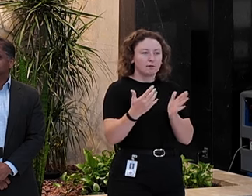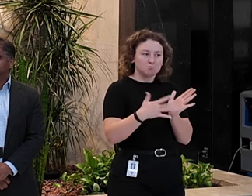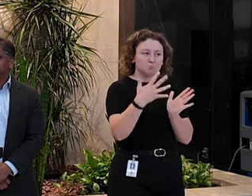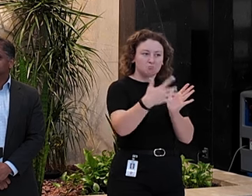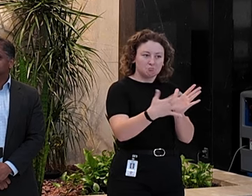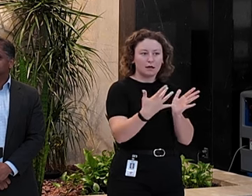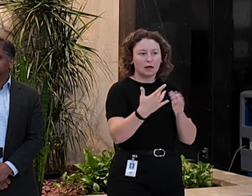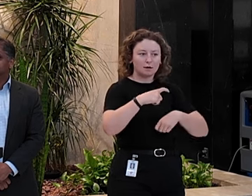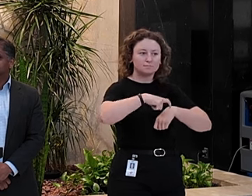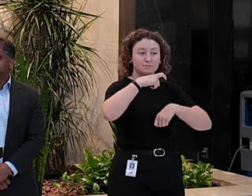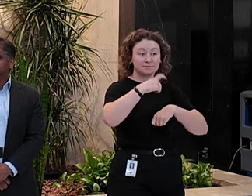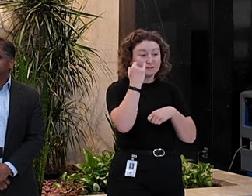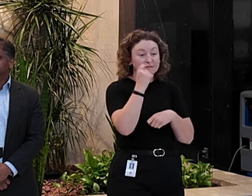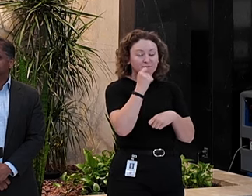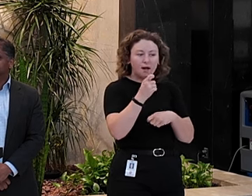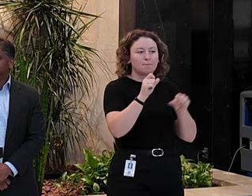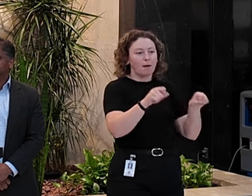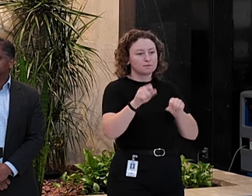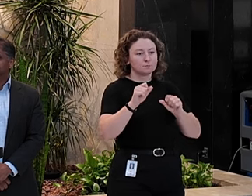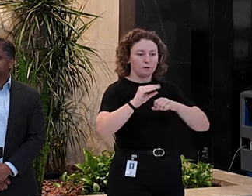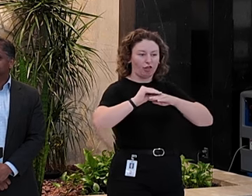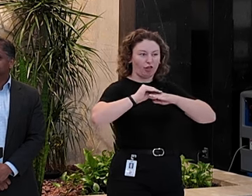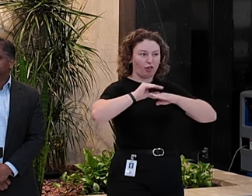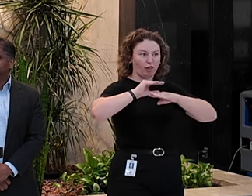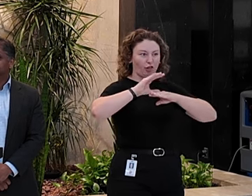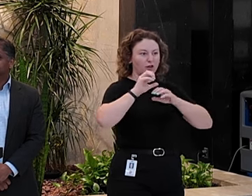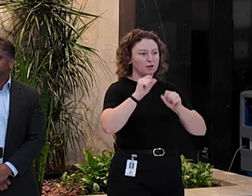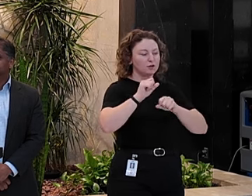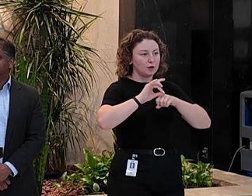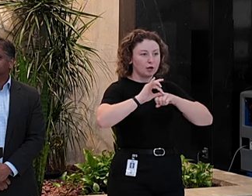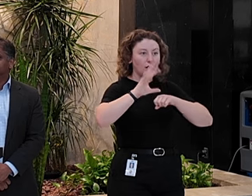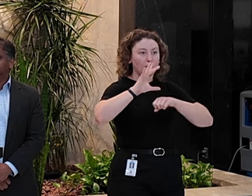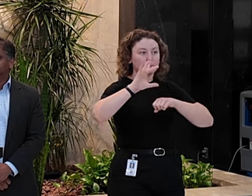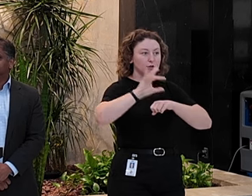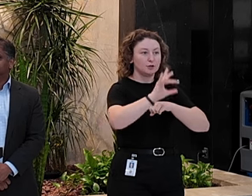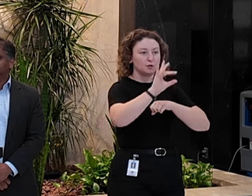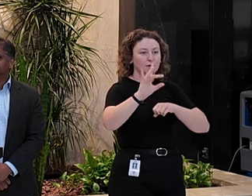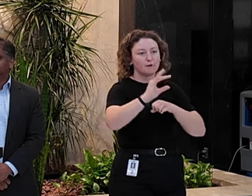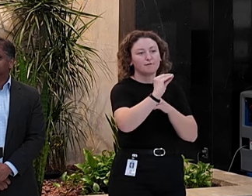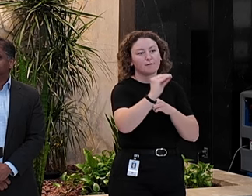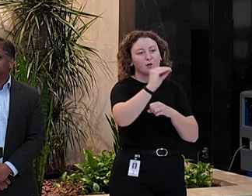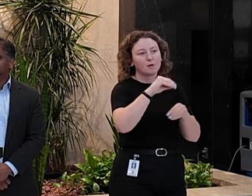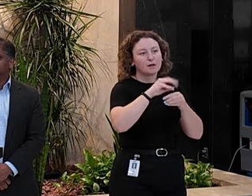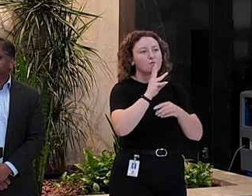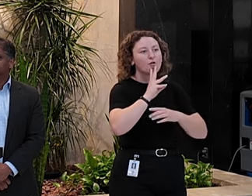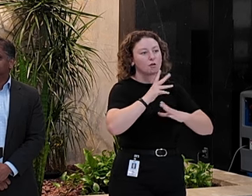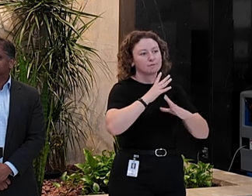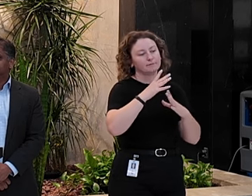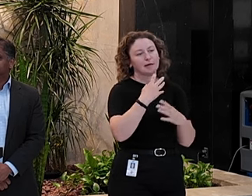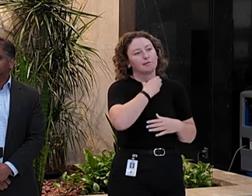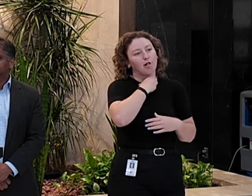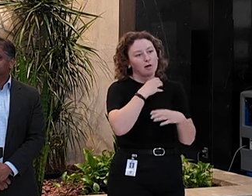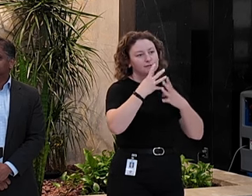fashion. Otherwise, there's a high potential that alum sludge could release and get put back into the water. And then that's what happened during this